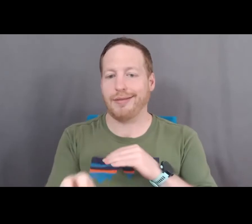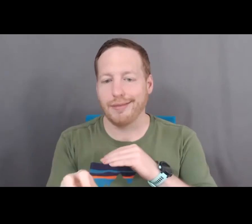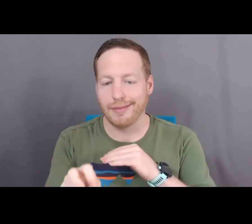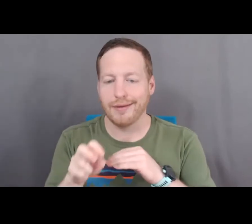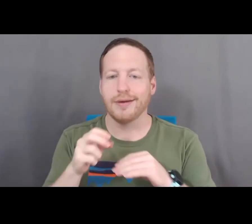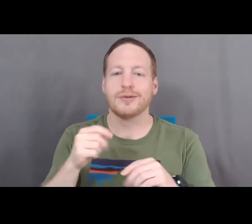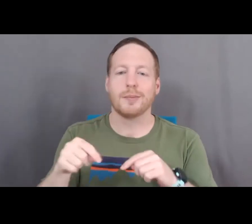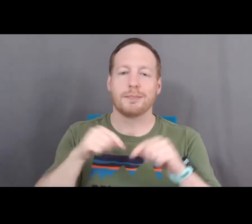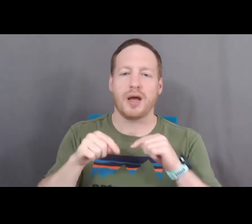So